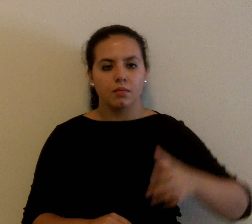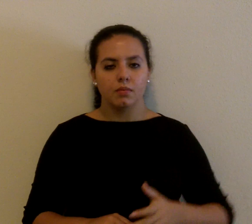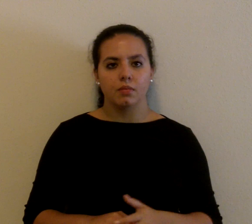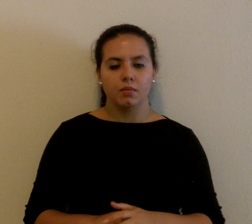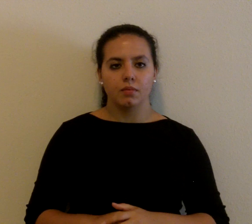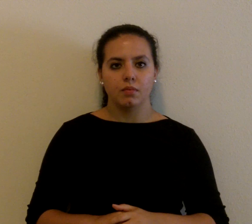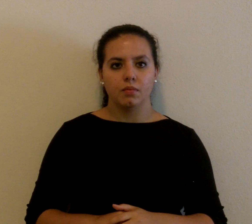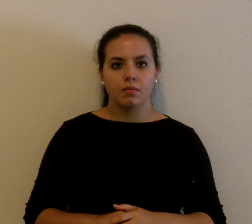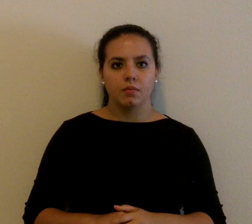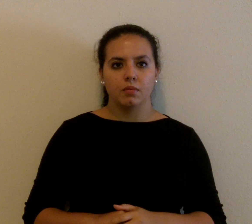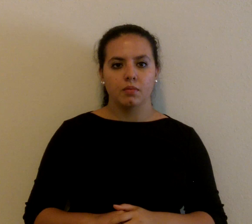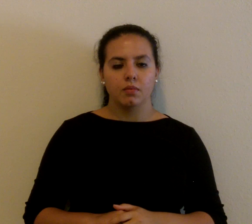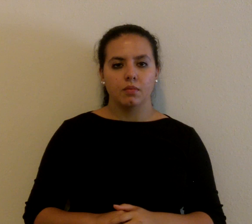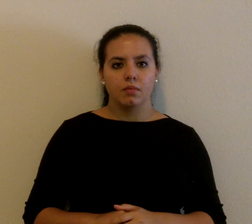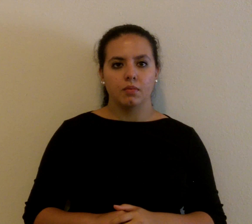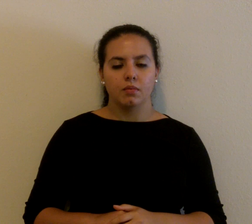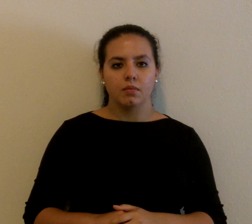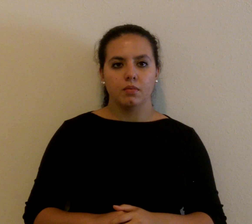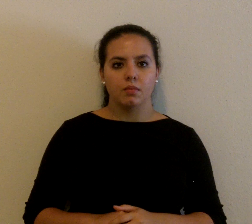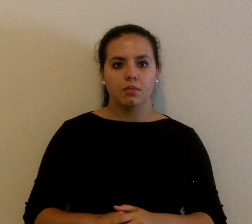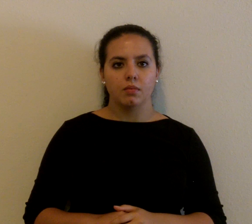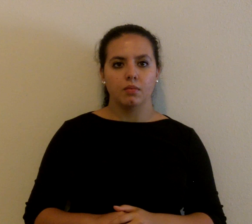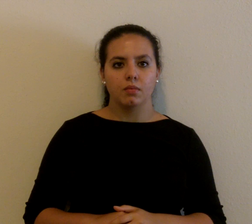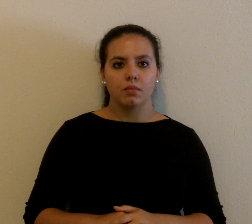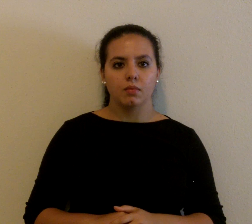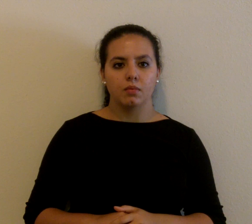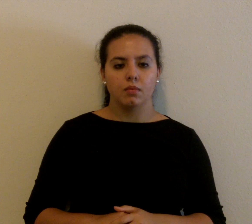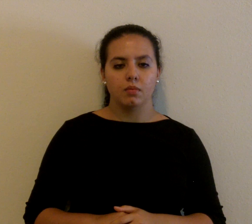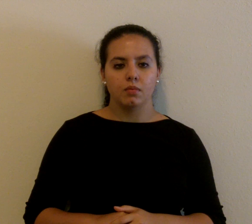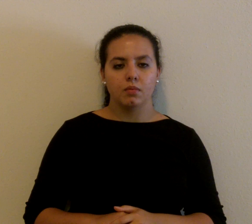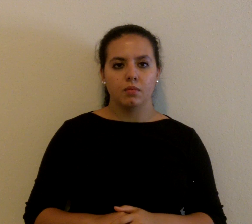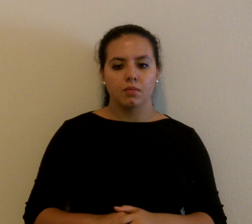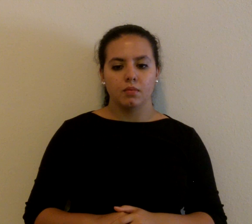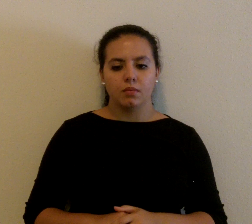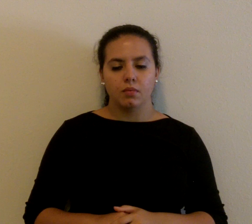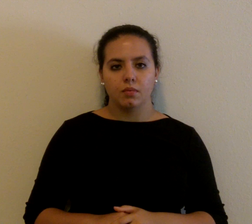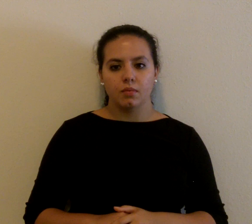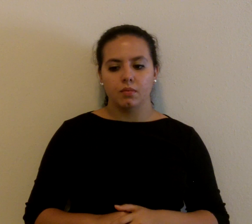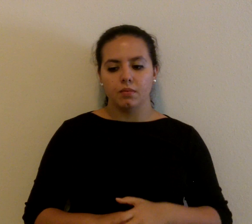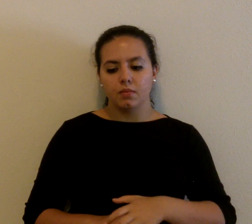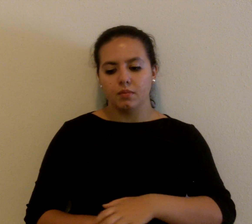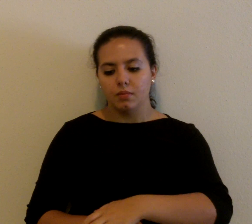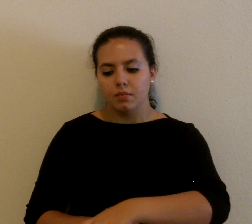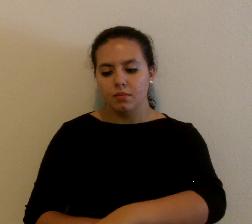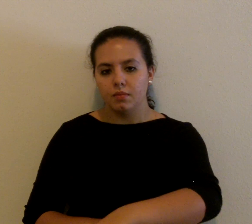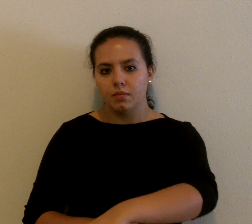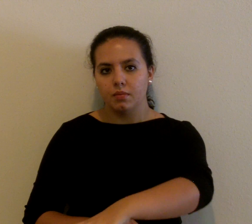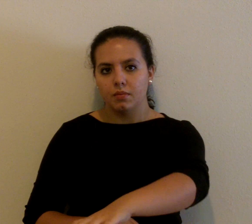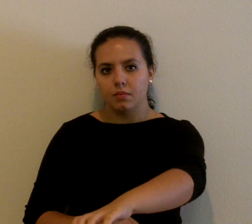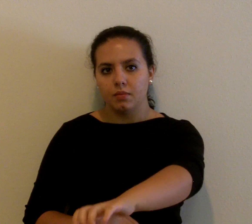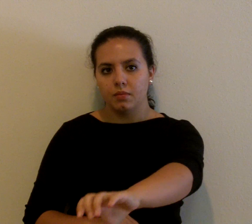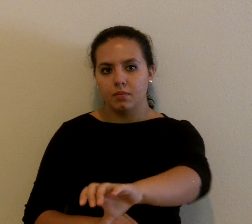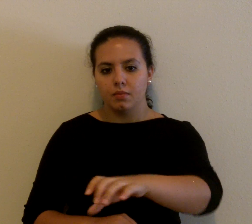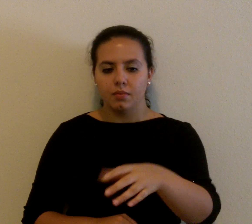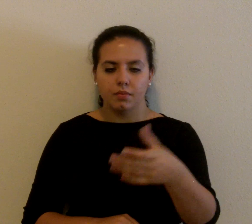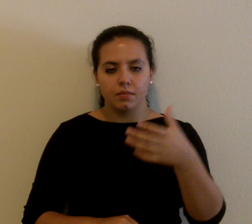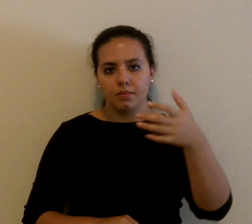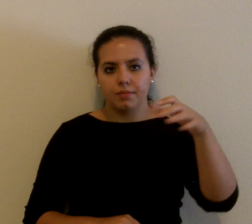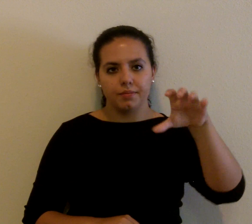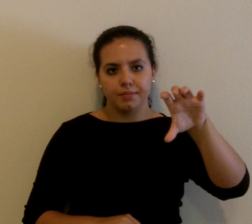I want you to pour some weed killer on the weeds that are over there? Well, then you're not going to just pour it here. You're going to find